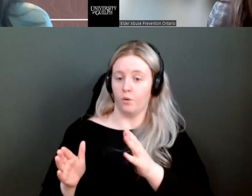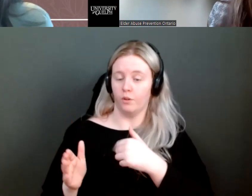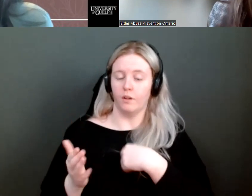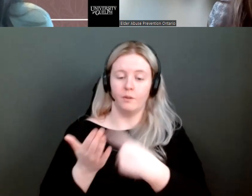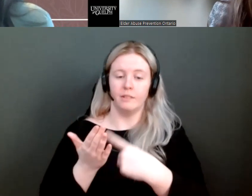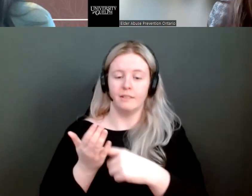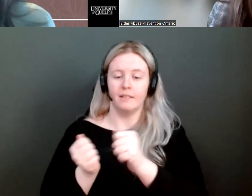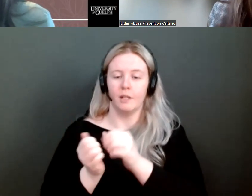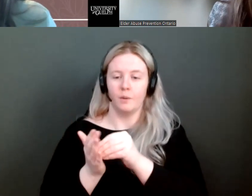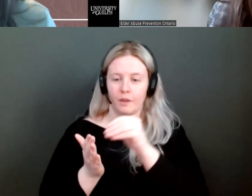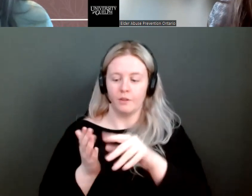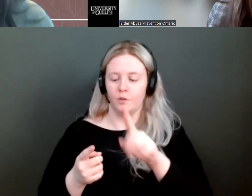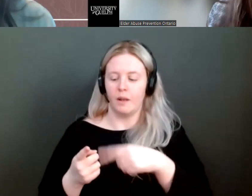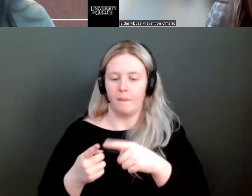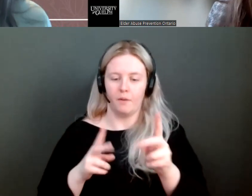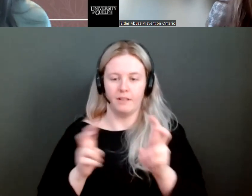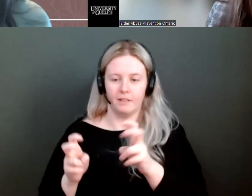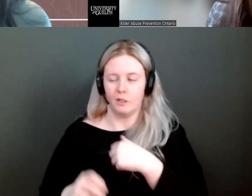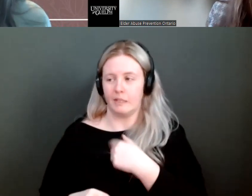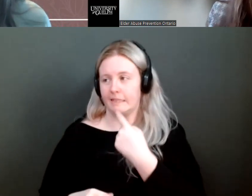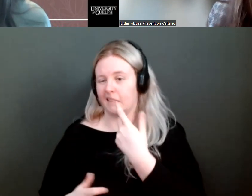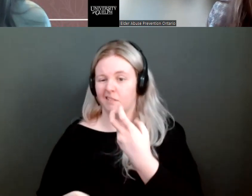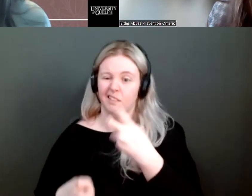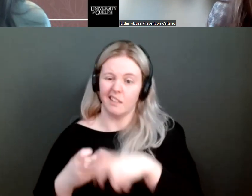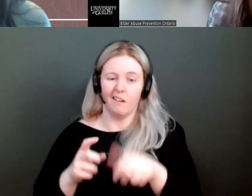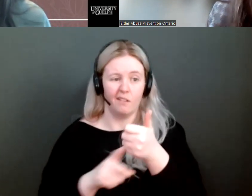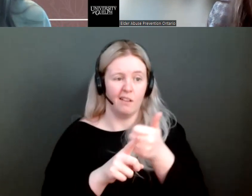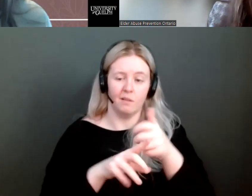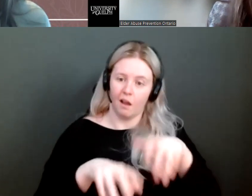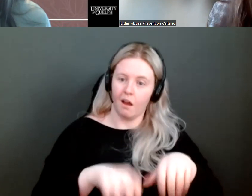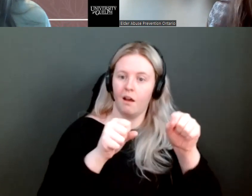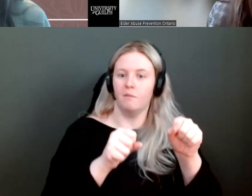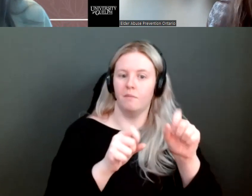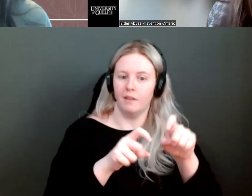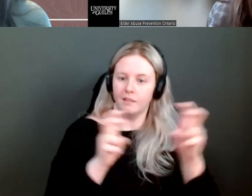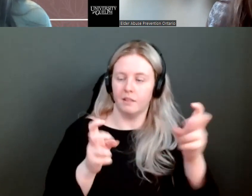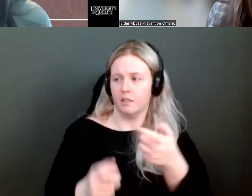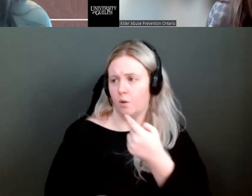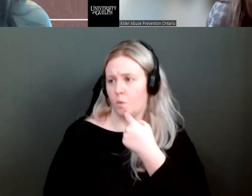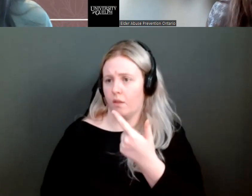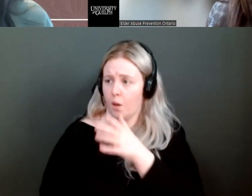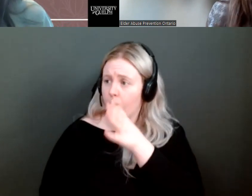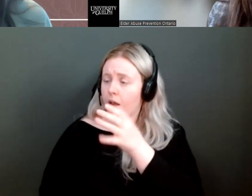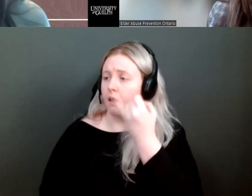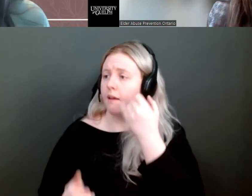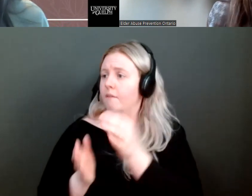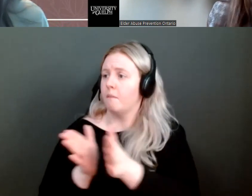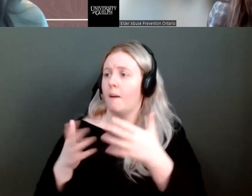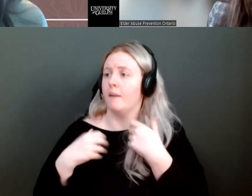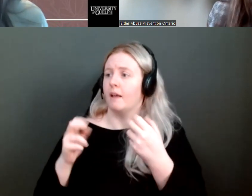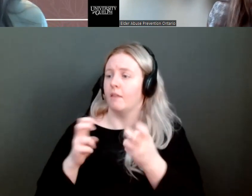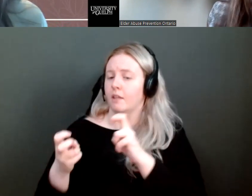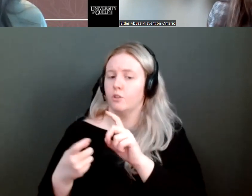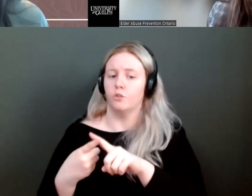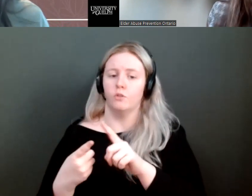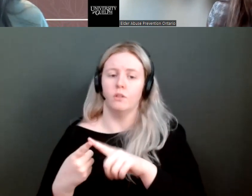and I said, well, it's really hard for them to take on these big issues, and she said, well, they do when it's a public health issue like SARS